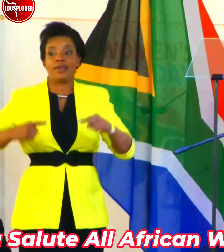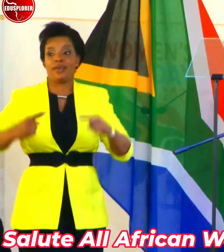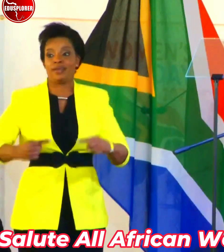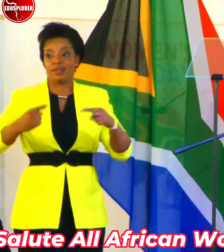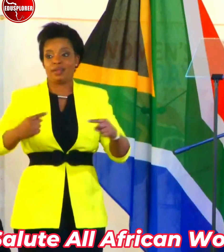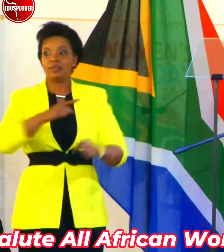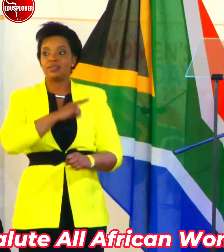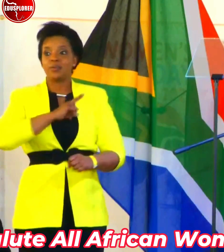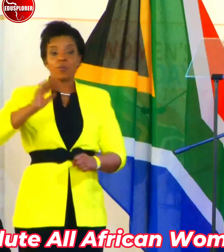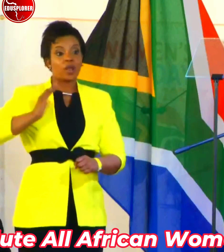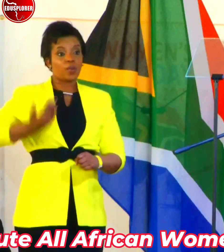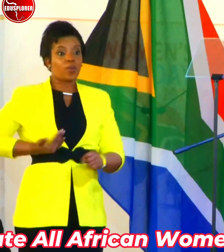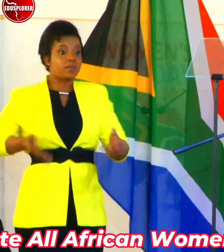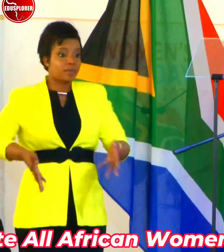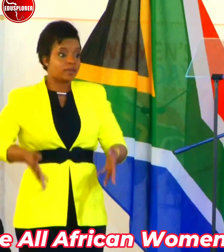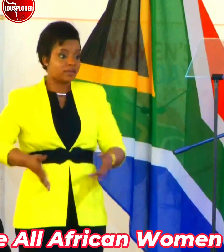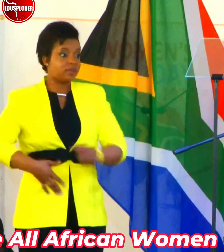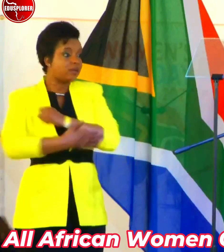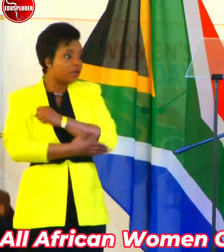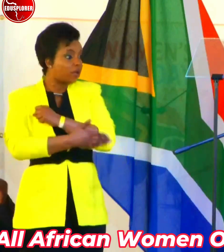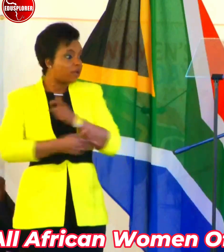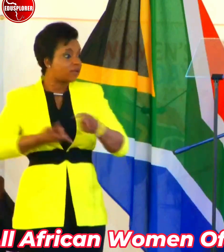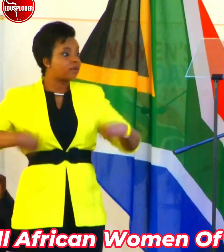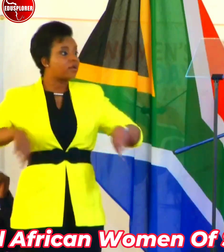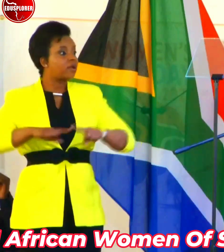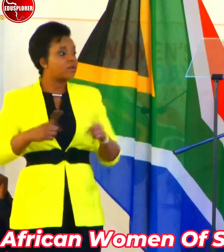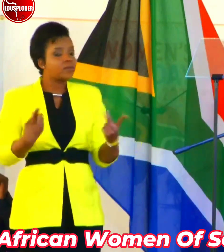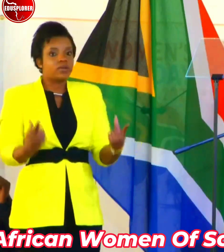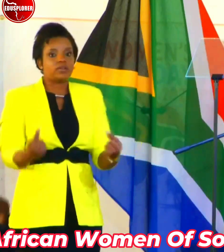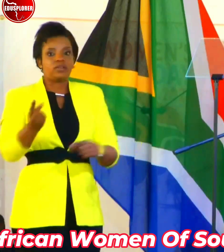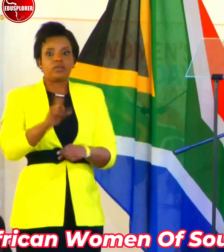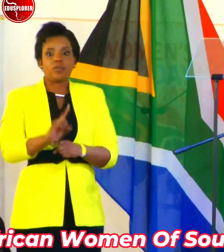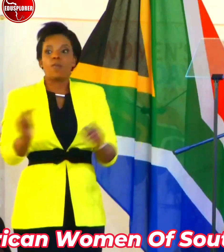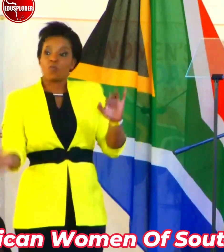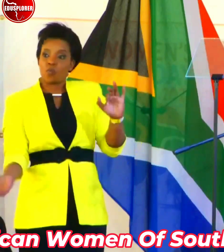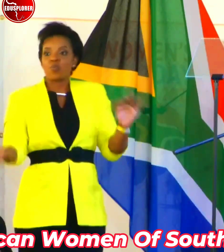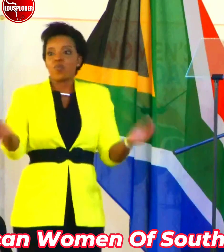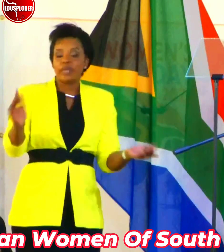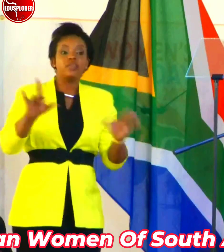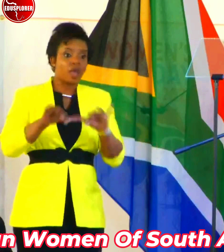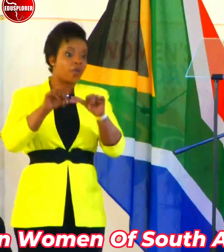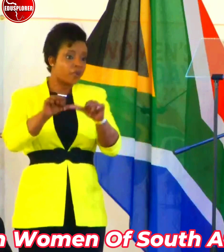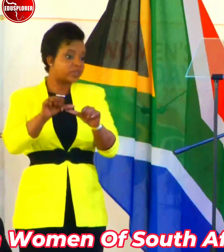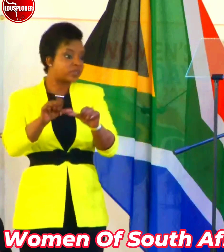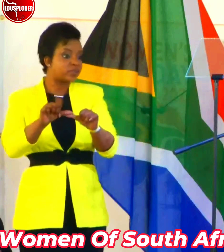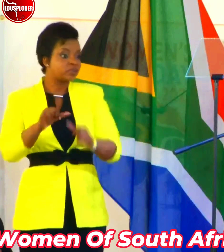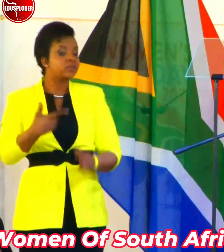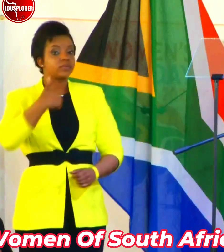waged and continue to wage. And on this, I will say to the women of our